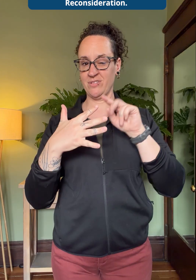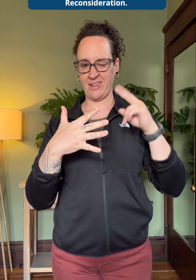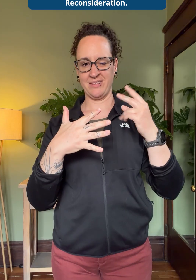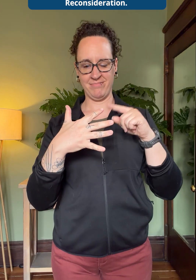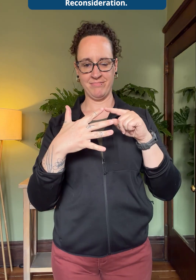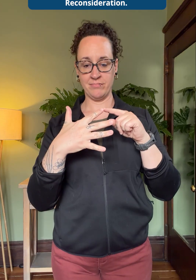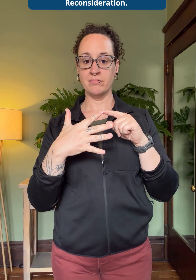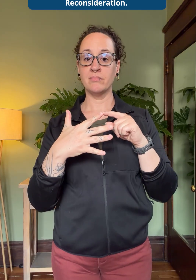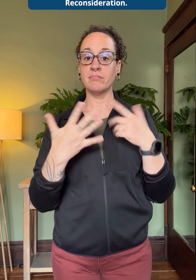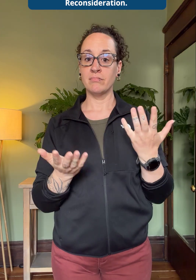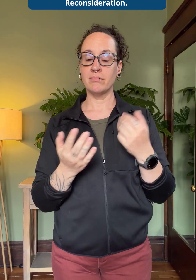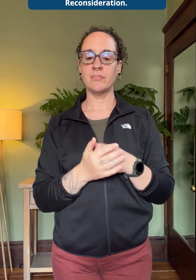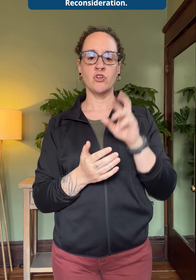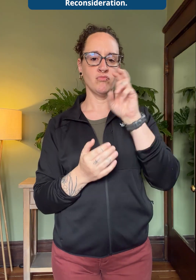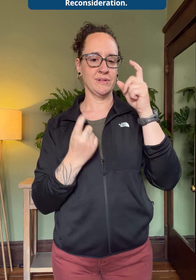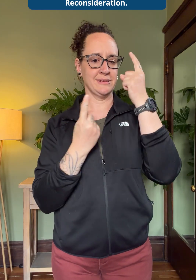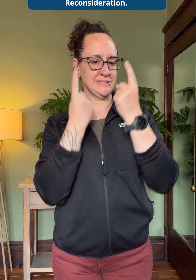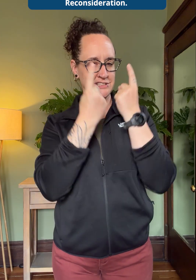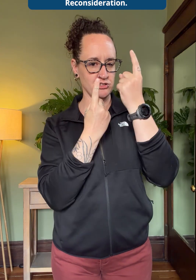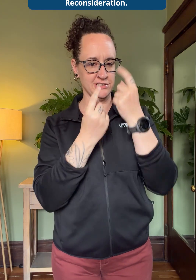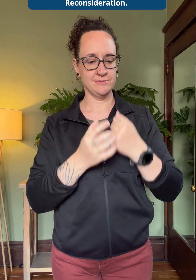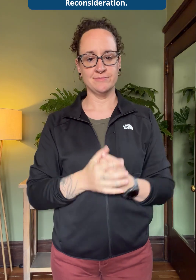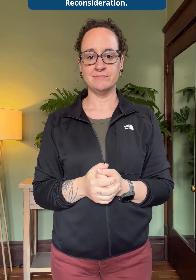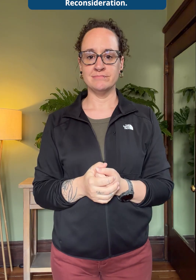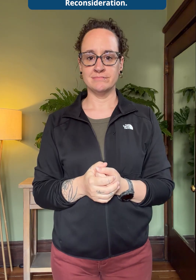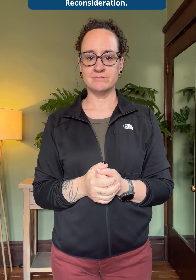The second level of appeal is called reconsideration.